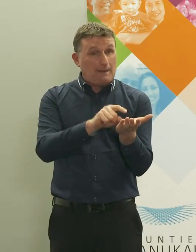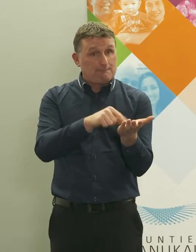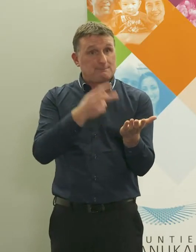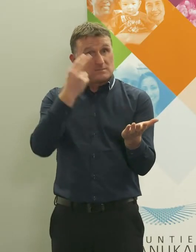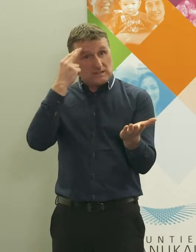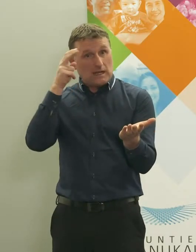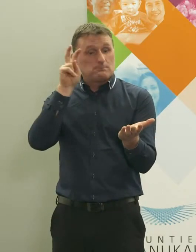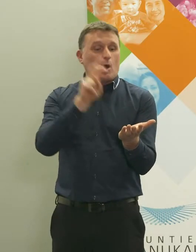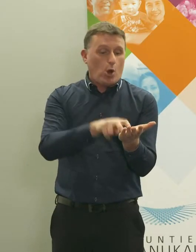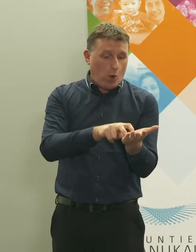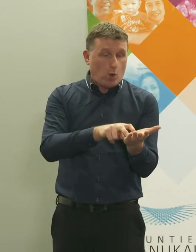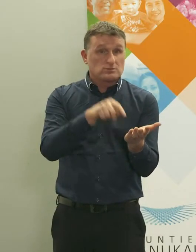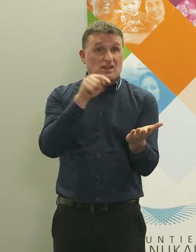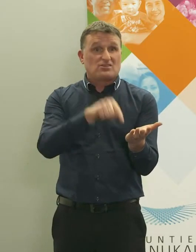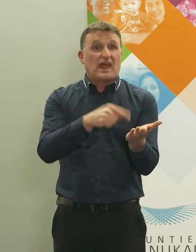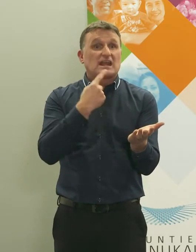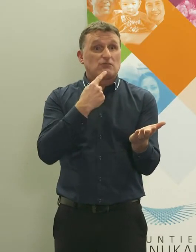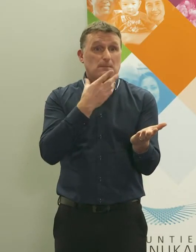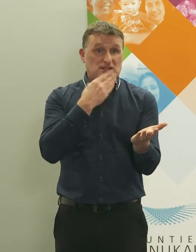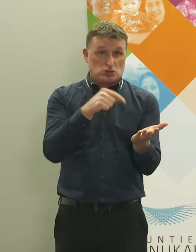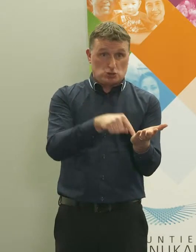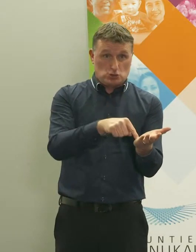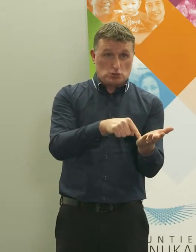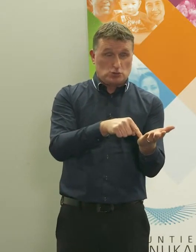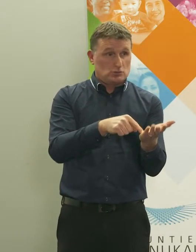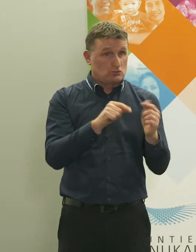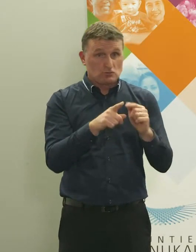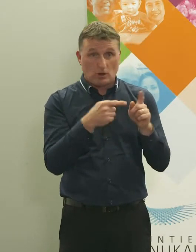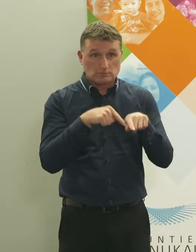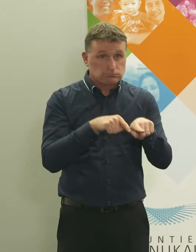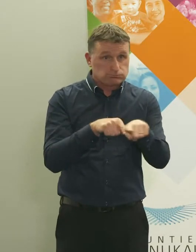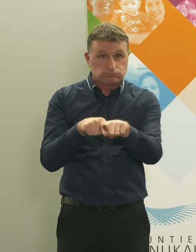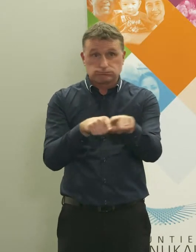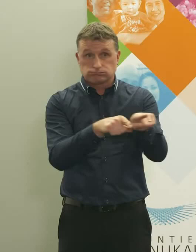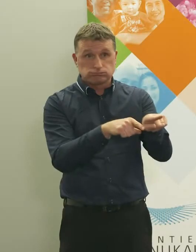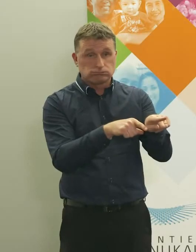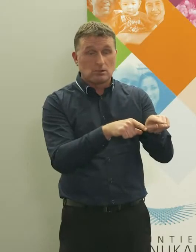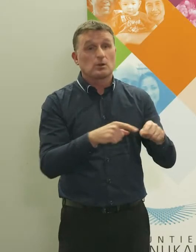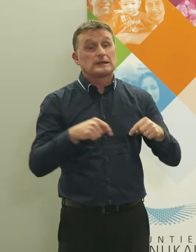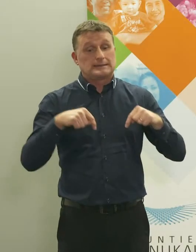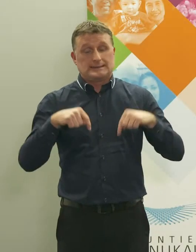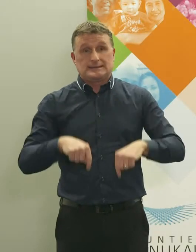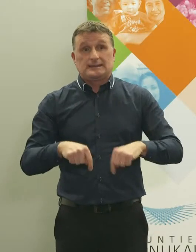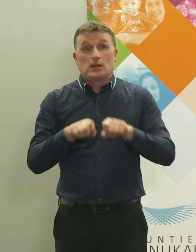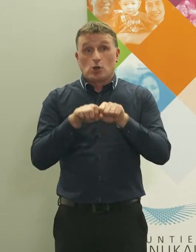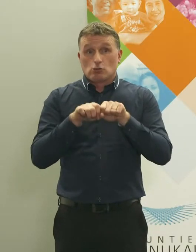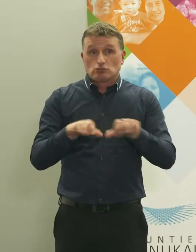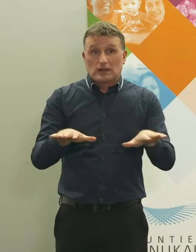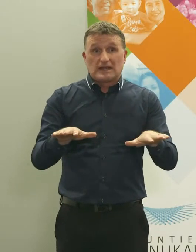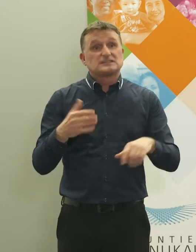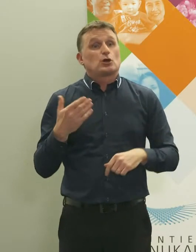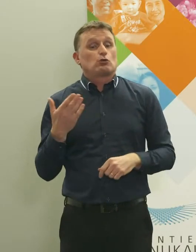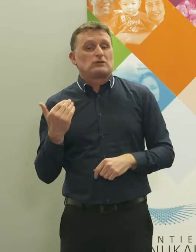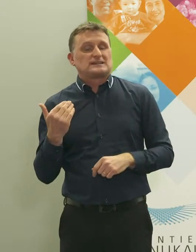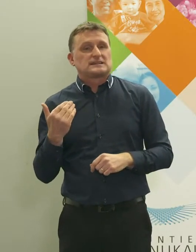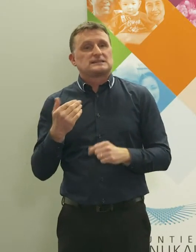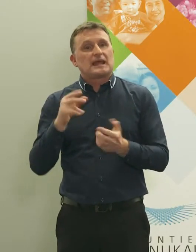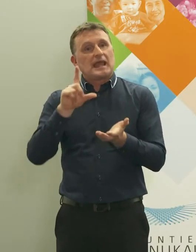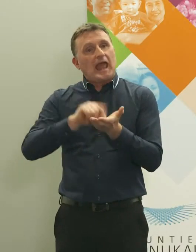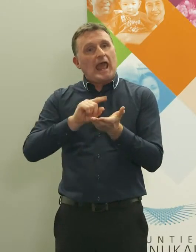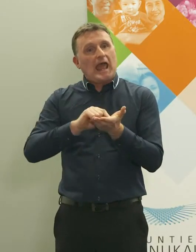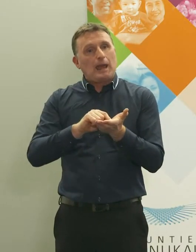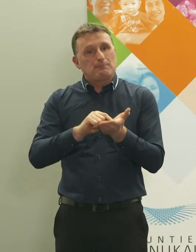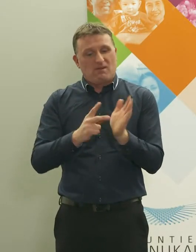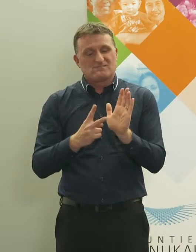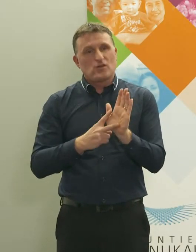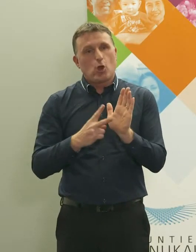certainly being used in the process, and we have released today the latest app update, which